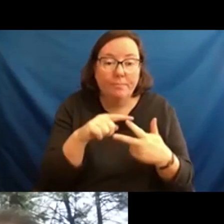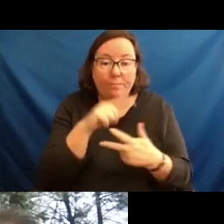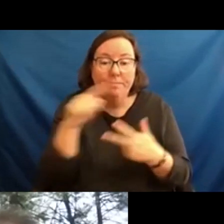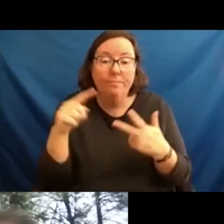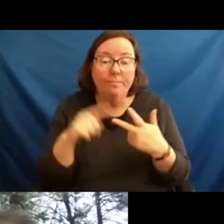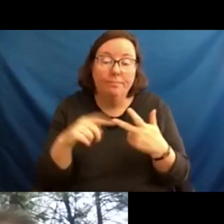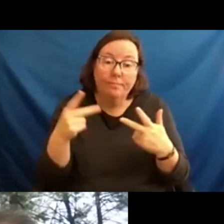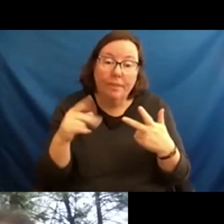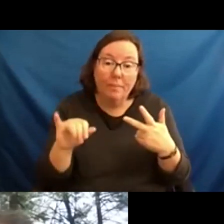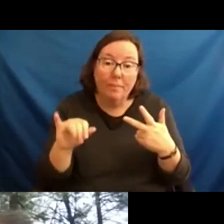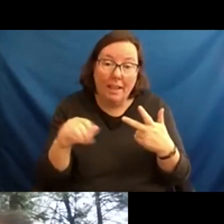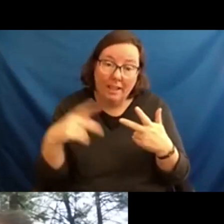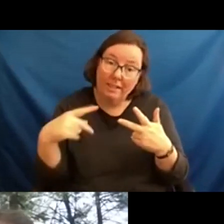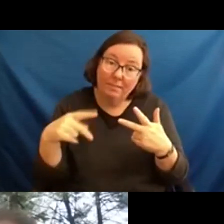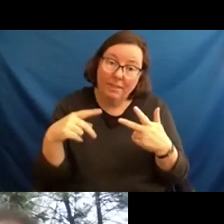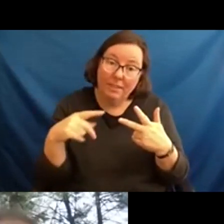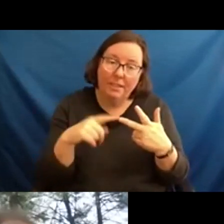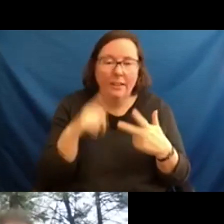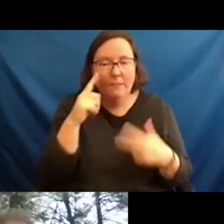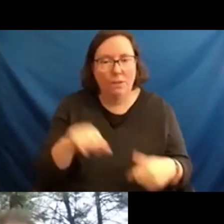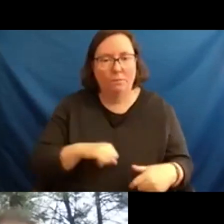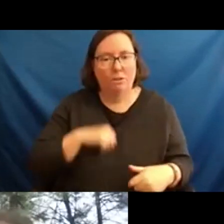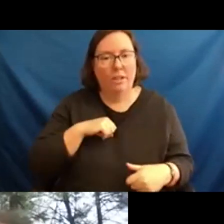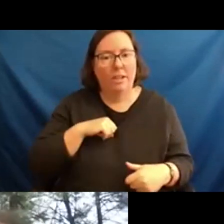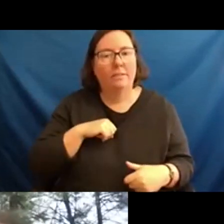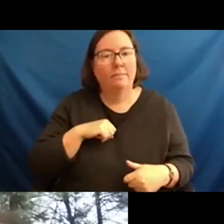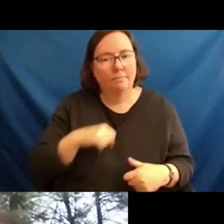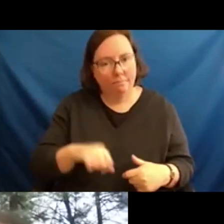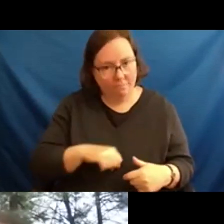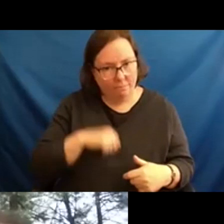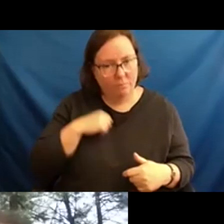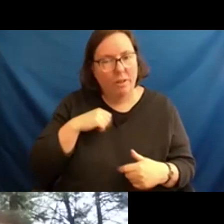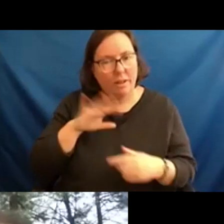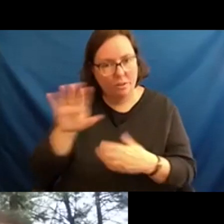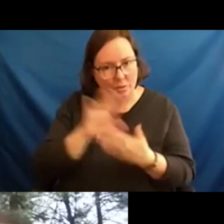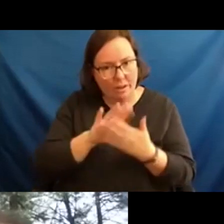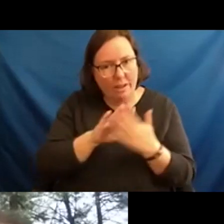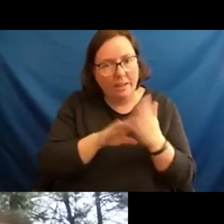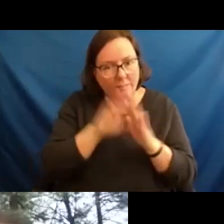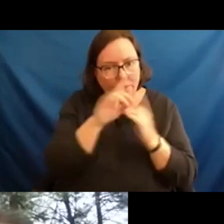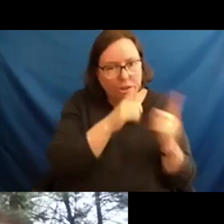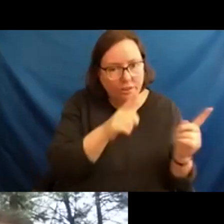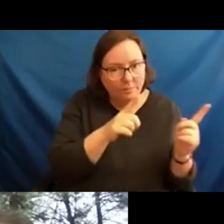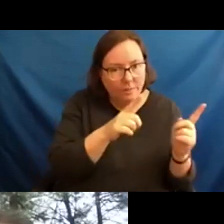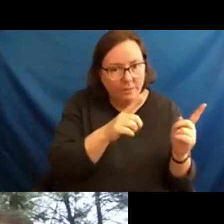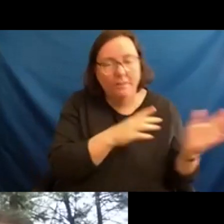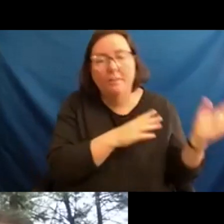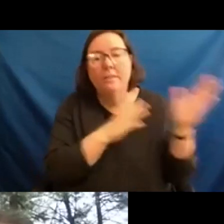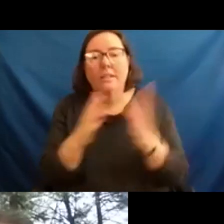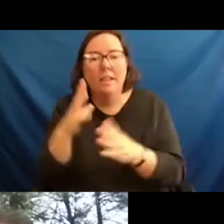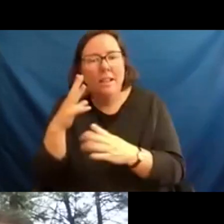Pi, or the P, is for pride. Pride in academic achievement and in